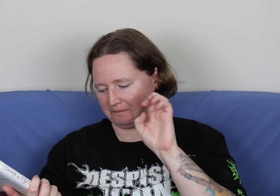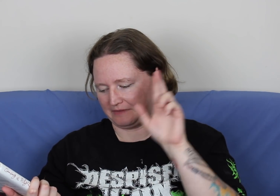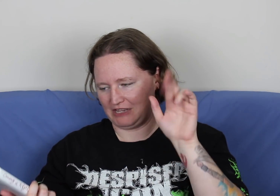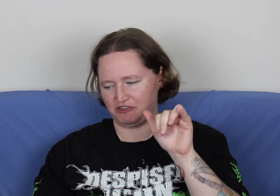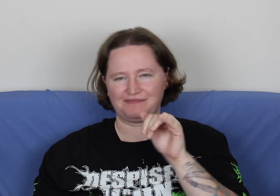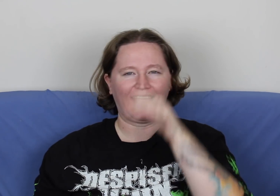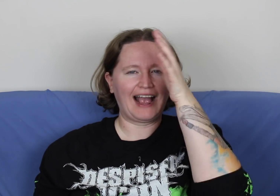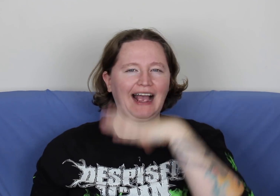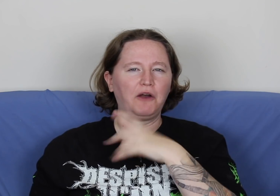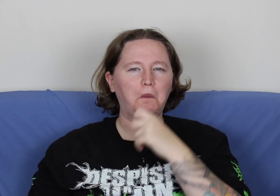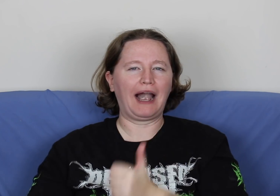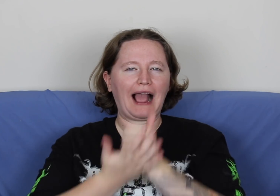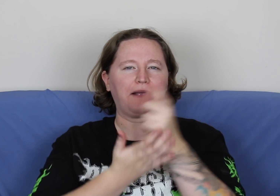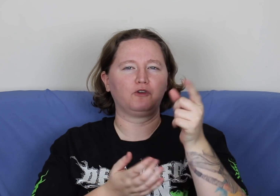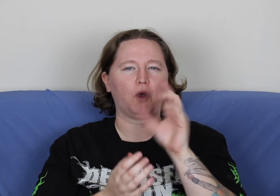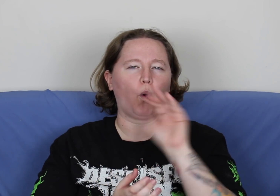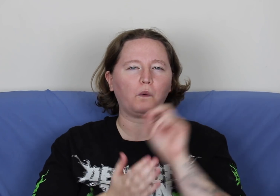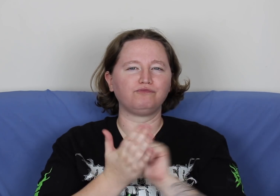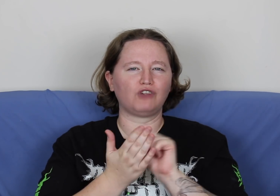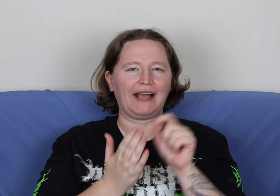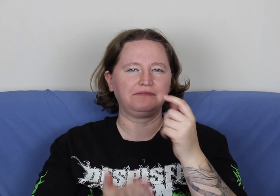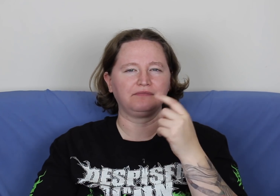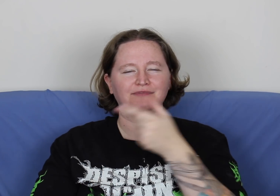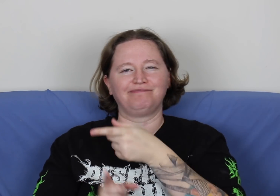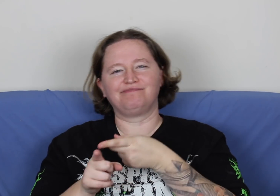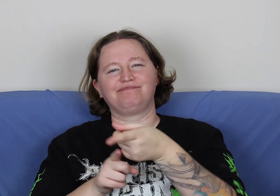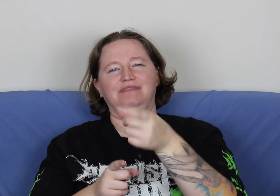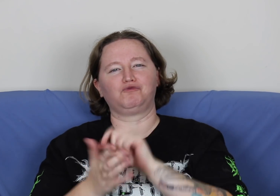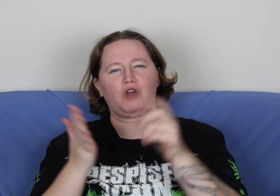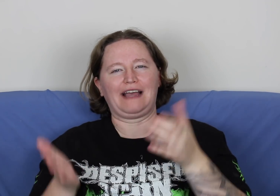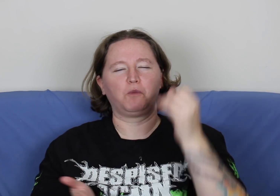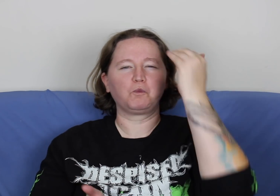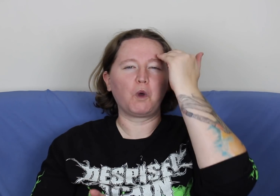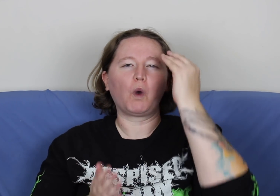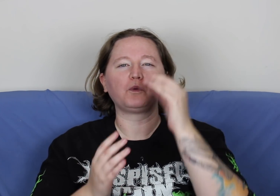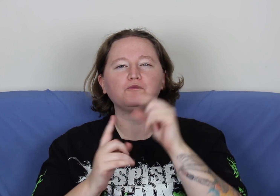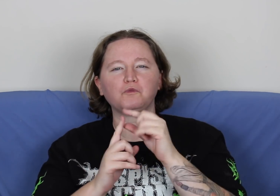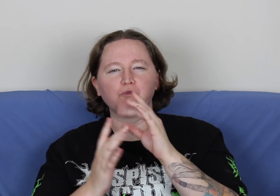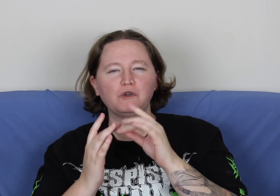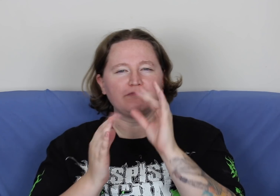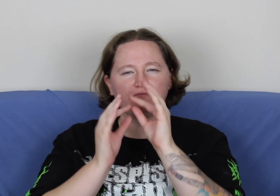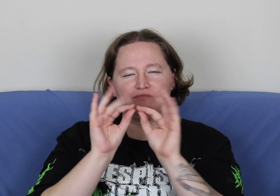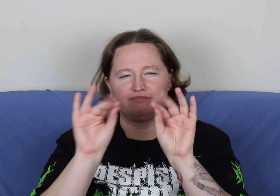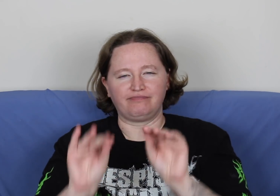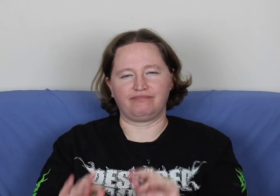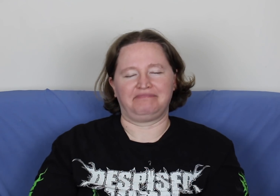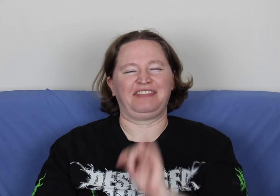Mark Atterbury, the man who helped her, like co-wrote the book. He's a professional writer, so he probably knows all the word choices